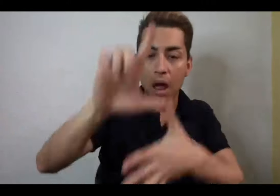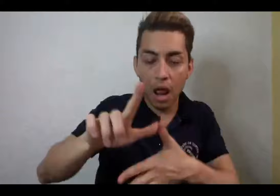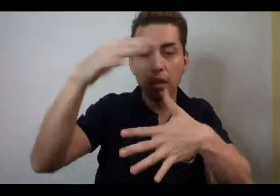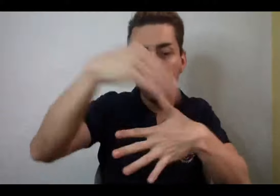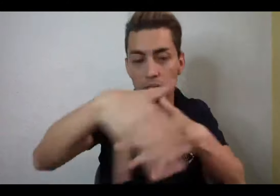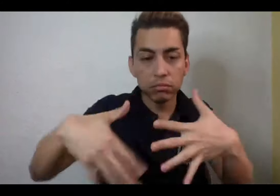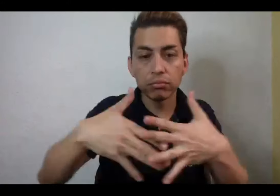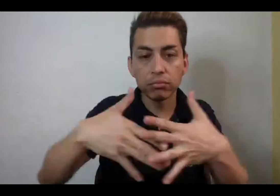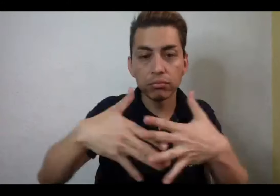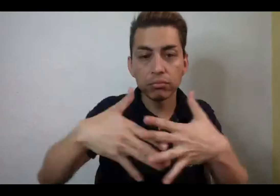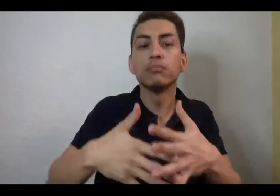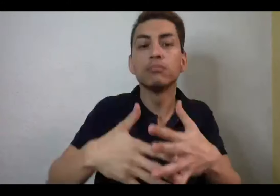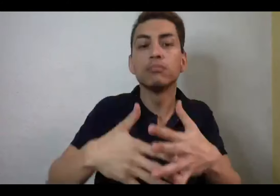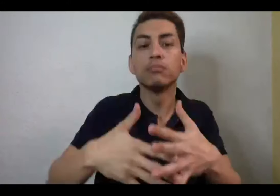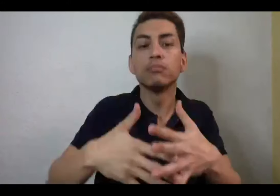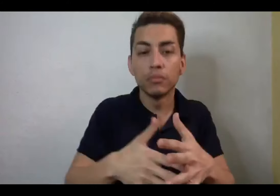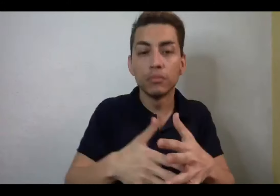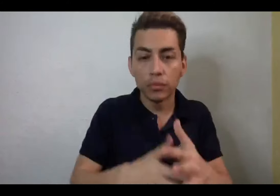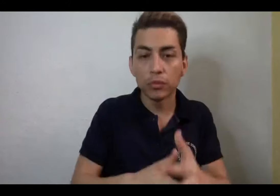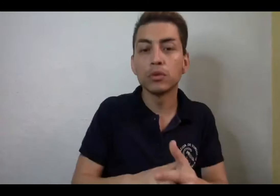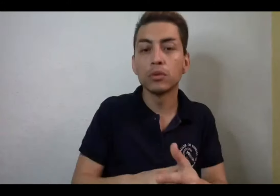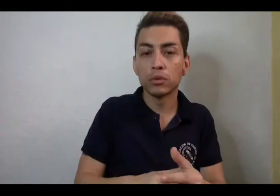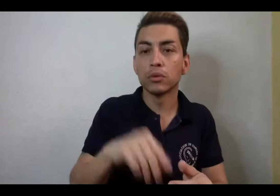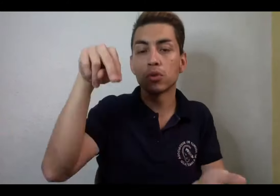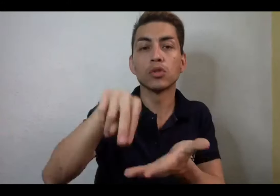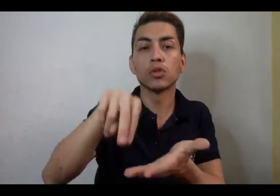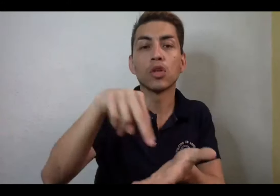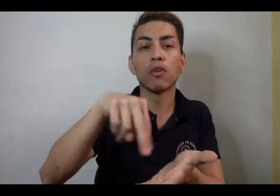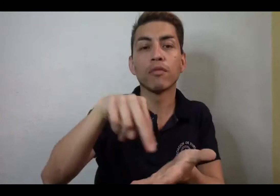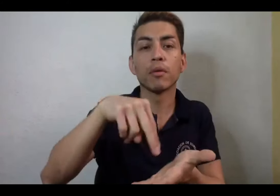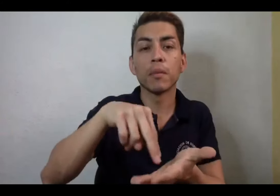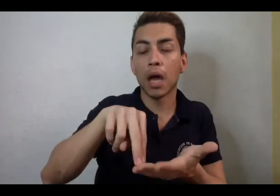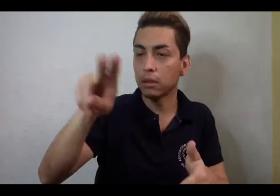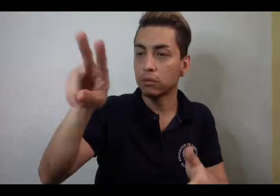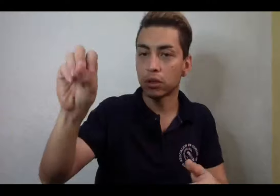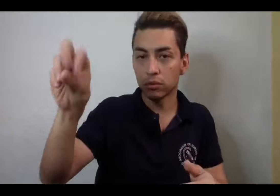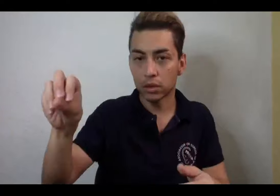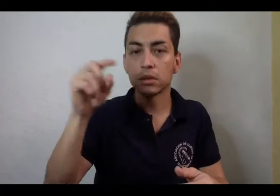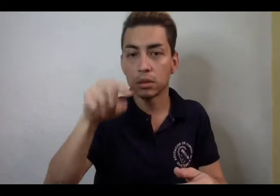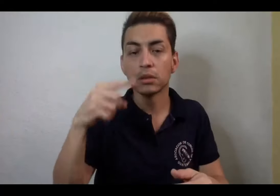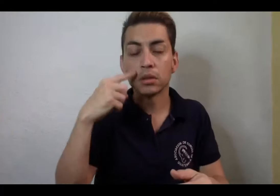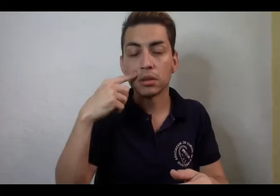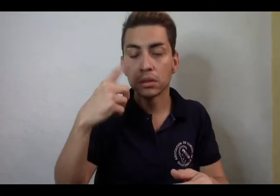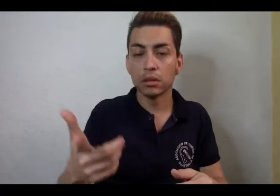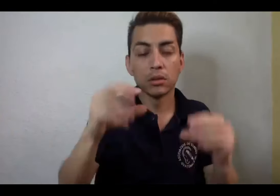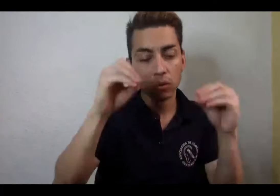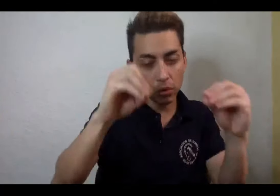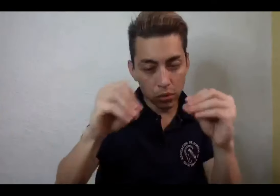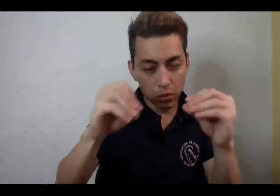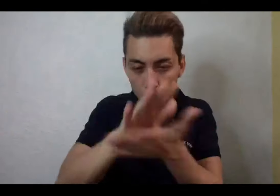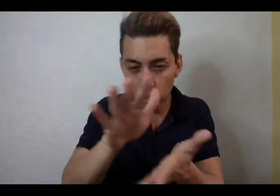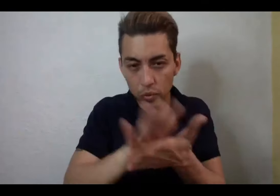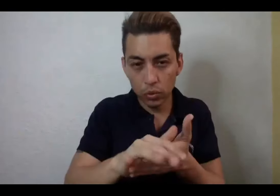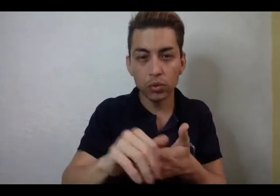2020, hosted by the UNESCO Regional Bureau for Education for Latin American and the Caribbean, for which we had the